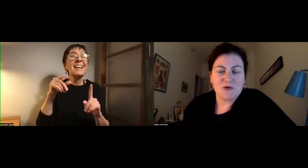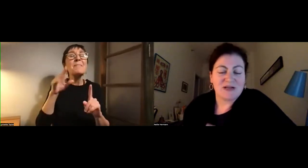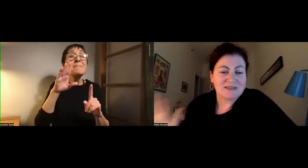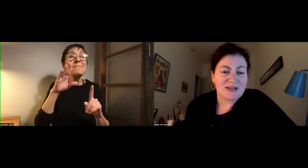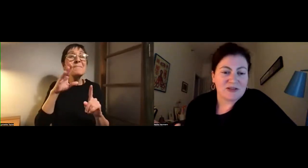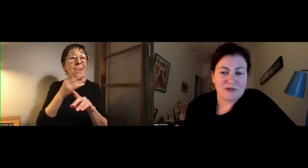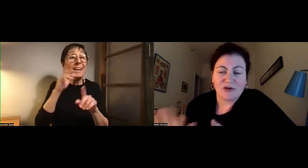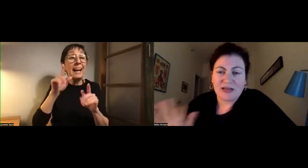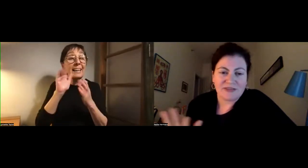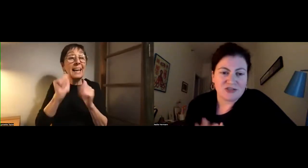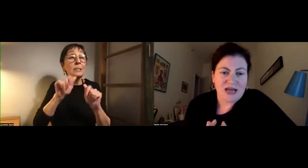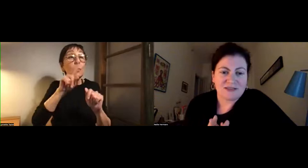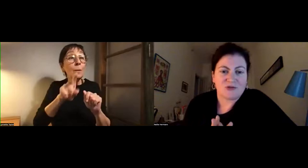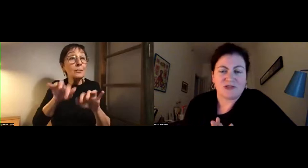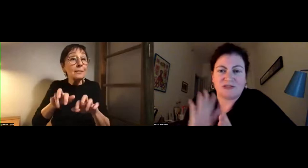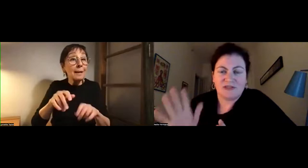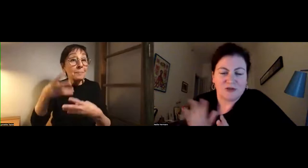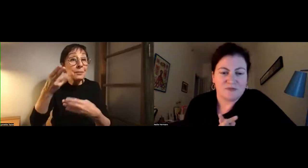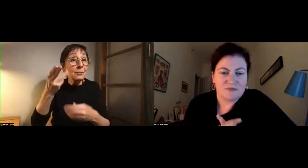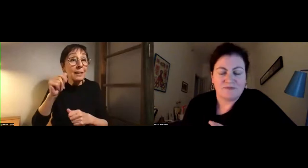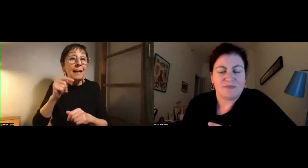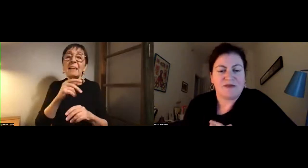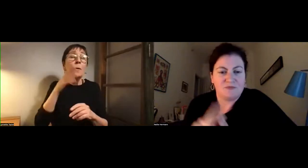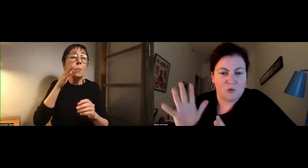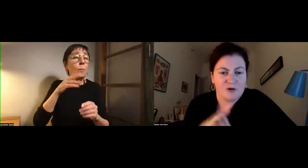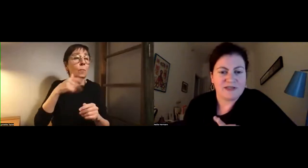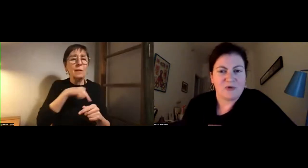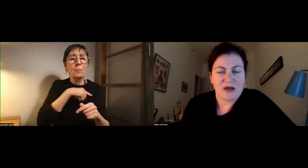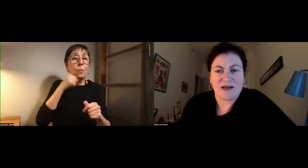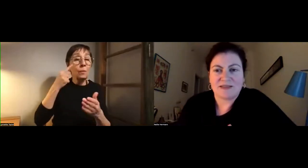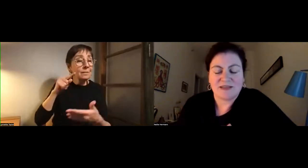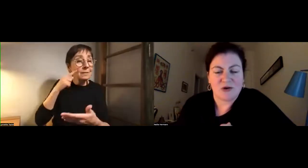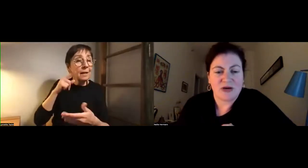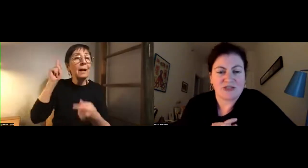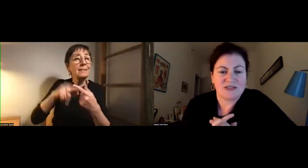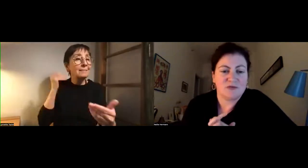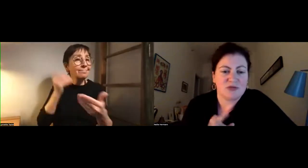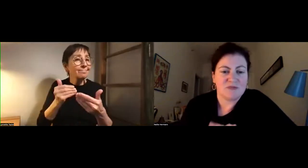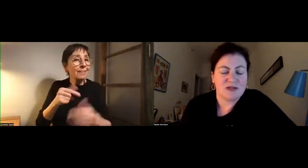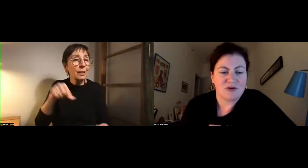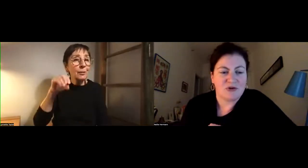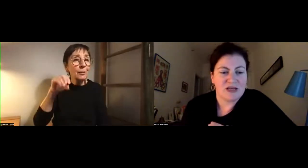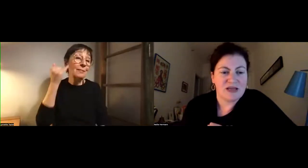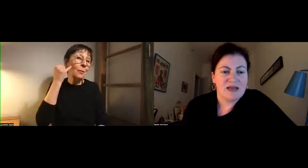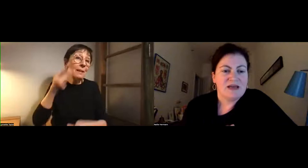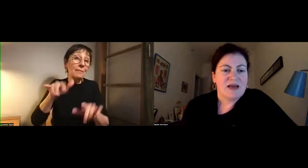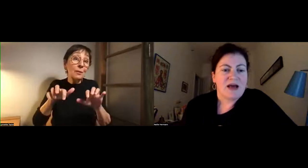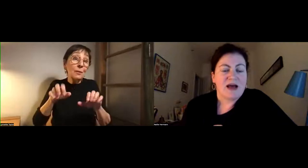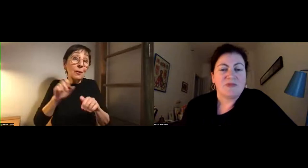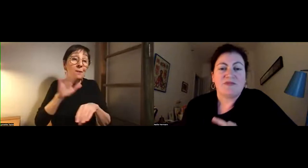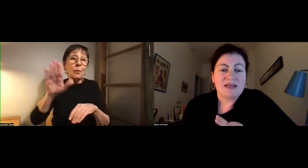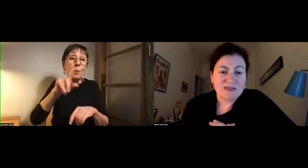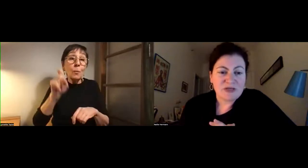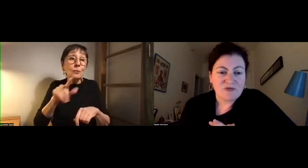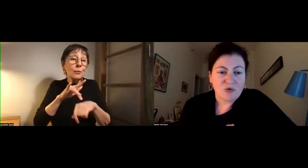we won't necessarily be looking at the chat. So just, you know, be warned that we might not see your questions if you put them in early.